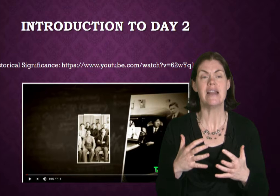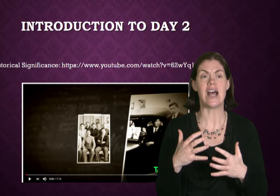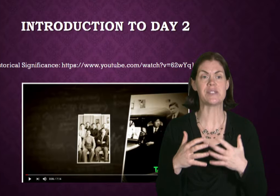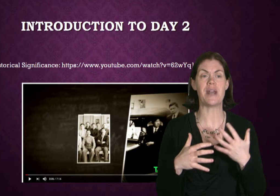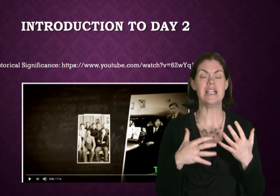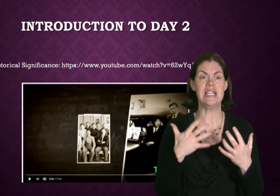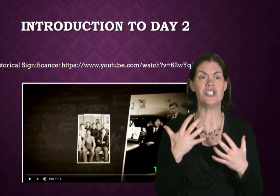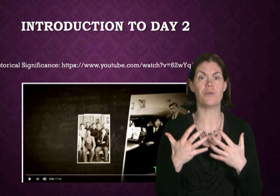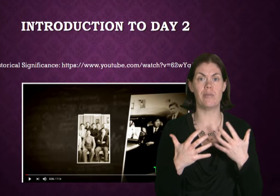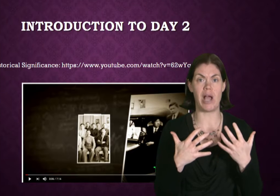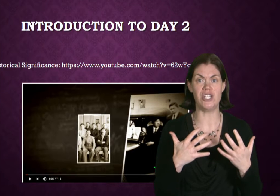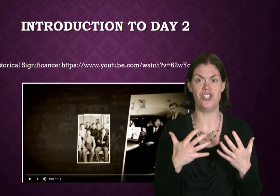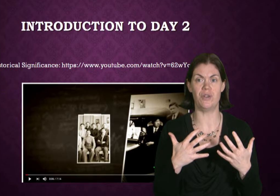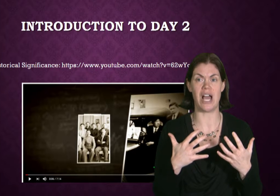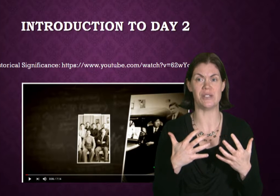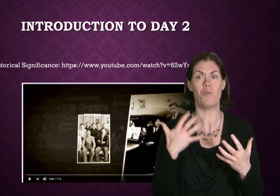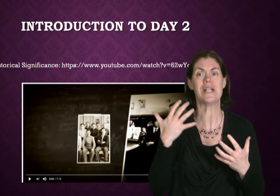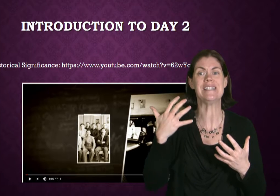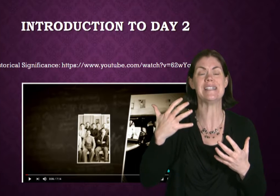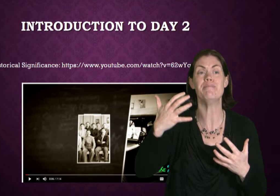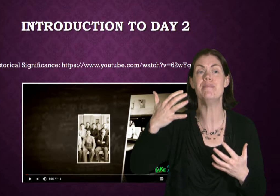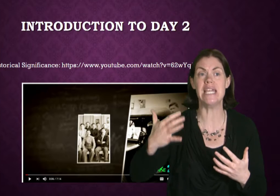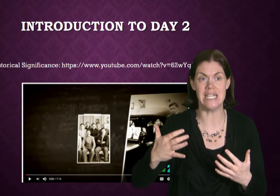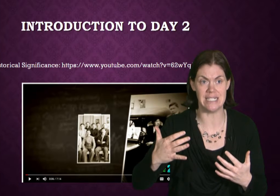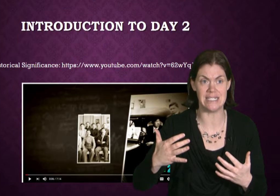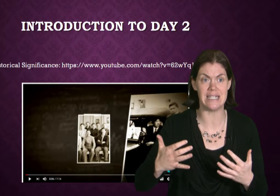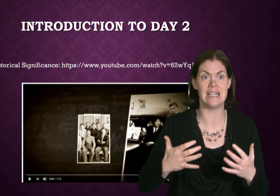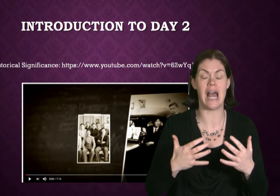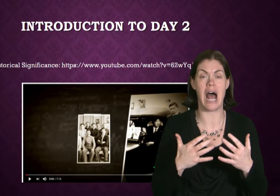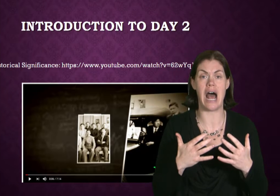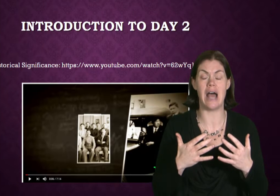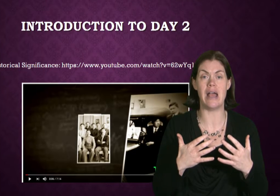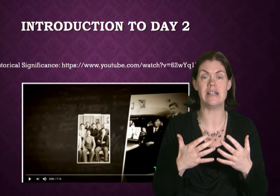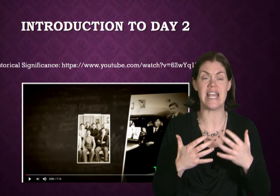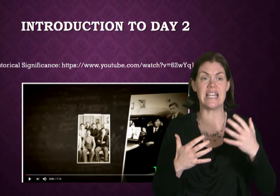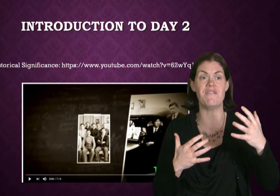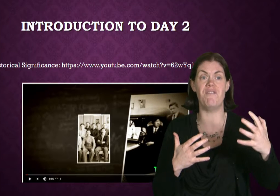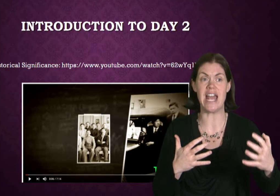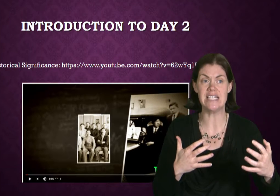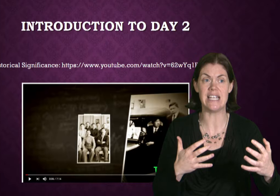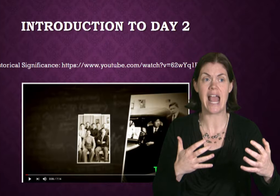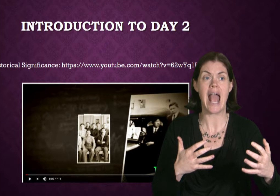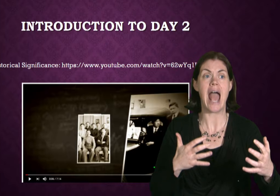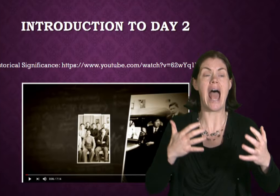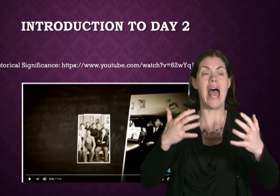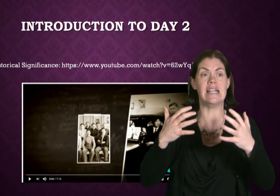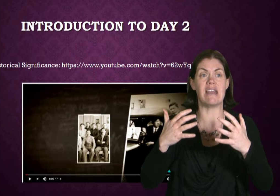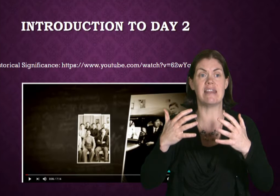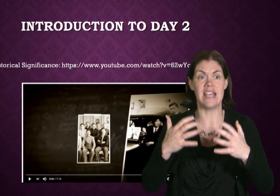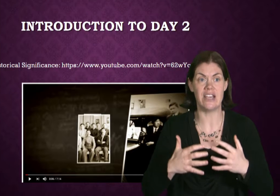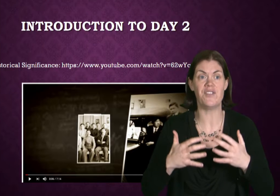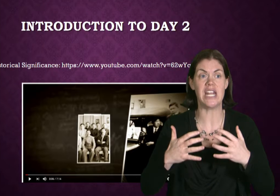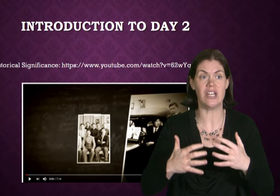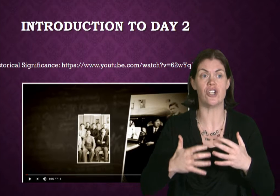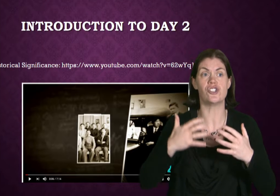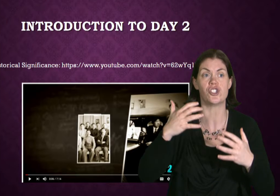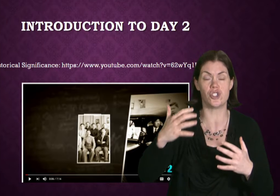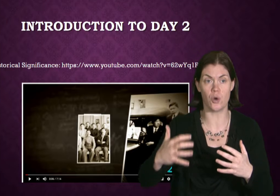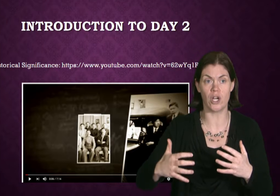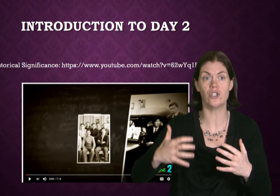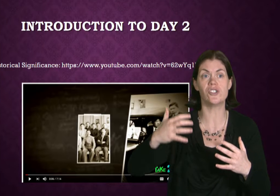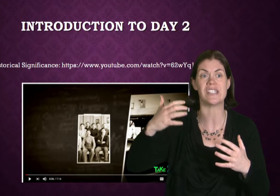Okay, that's what I need to remind you guys. What does it mean to take an event and think of it in